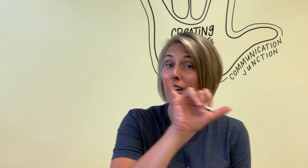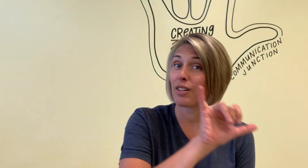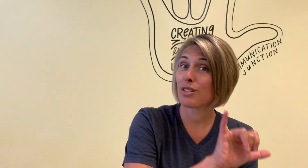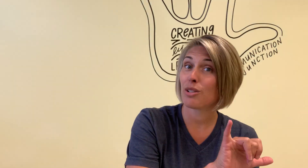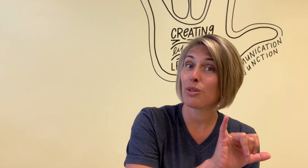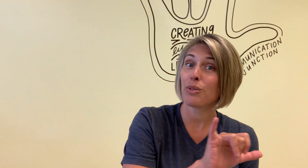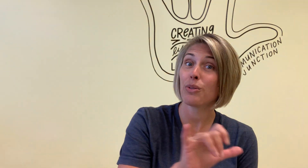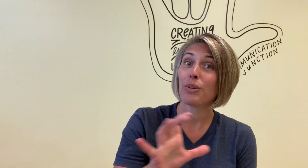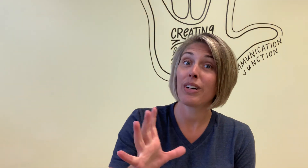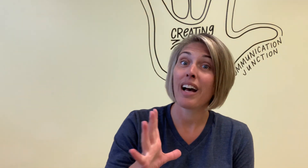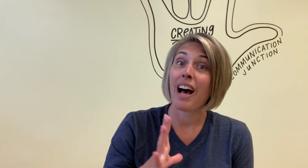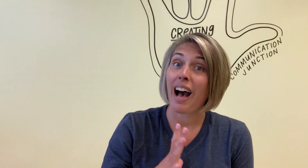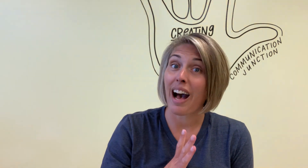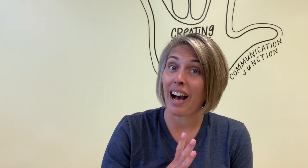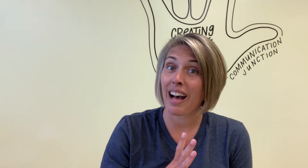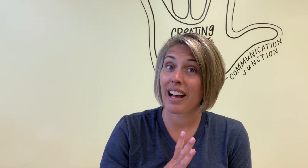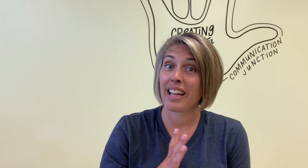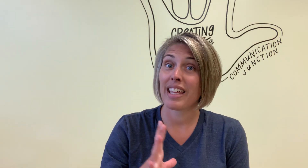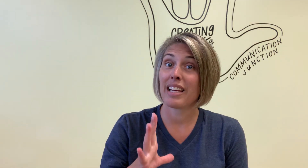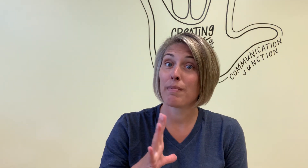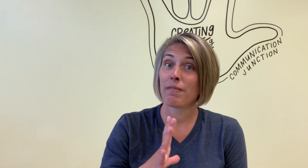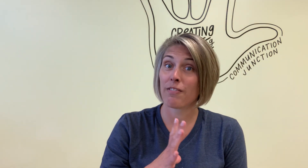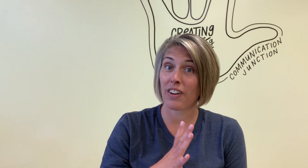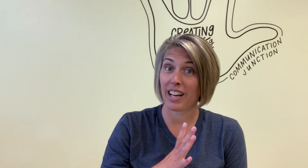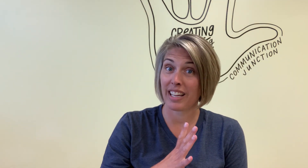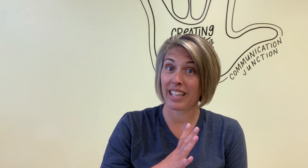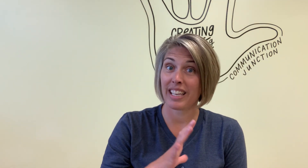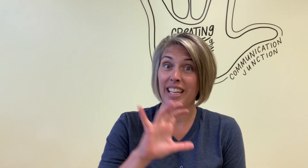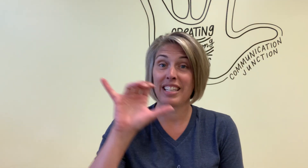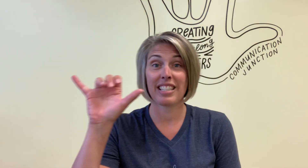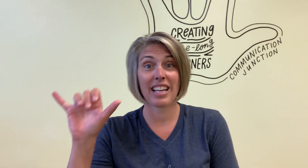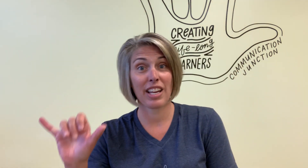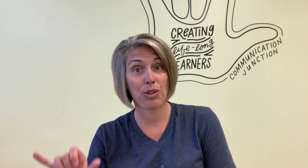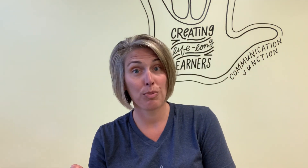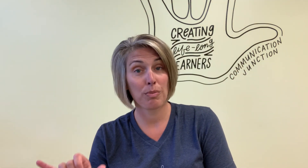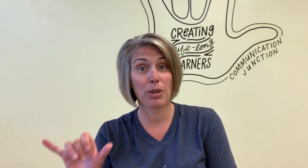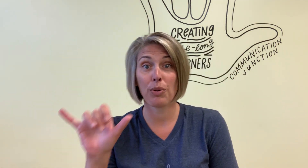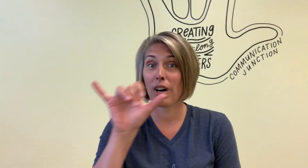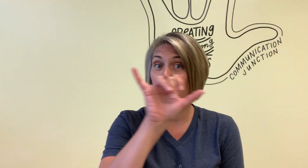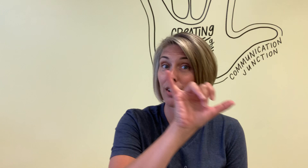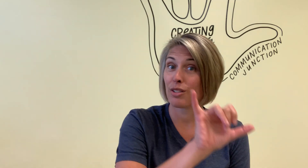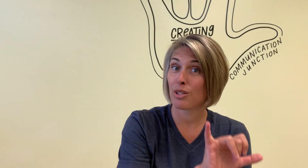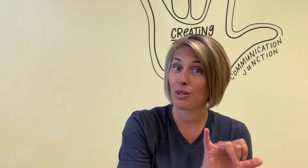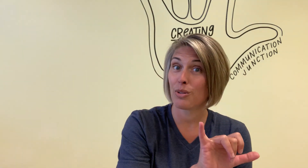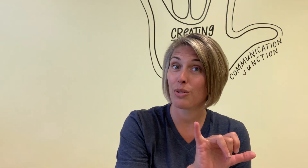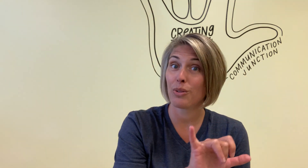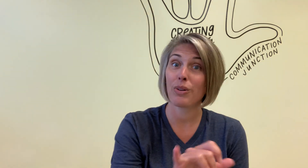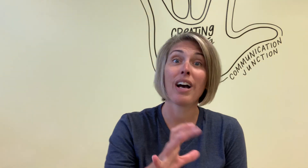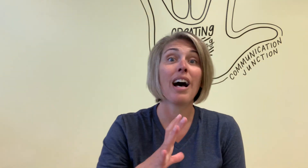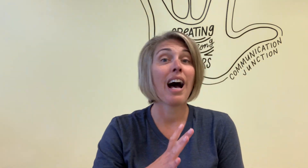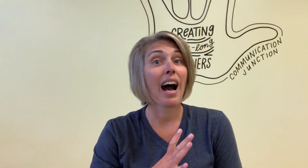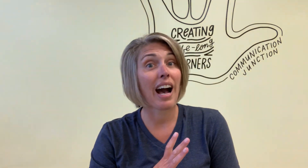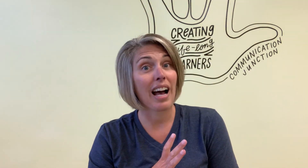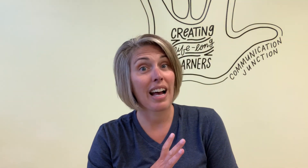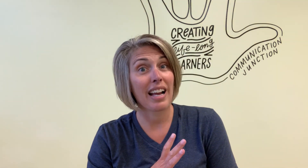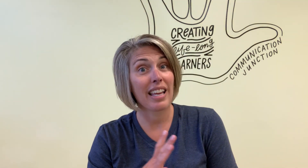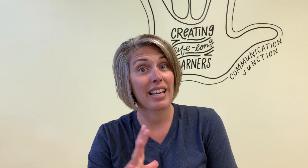are too. I am fine and I hope you are too. I